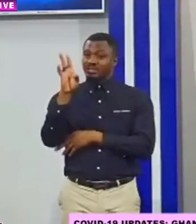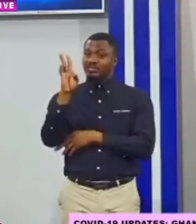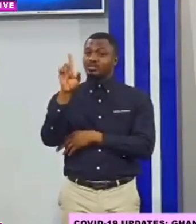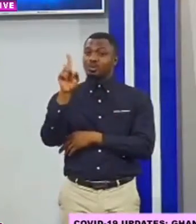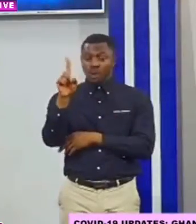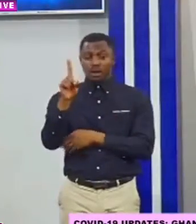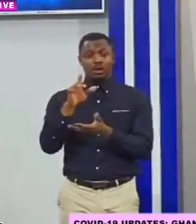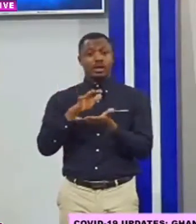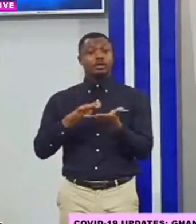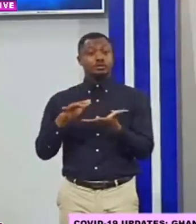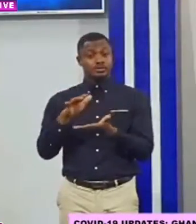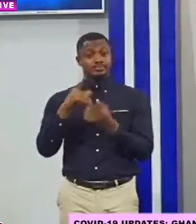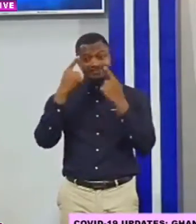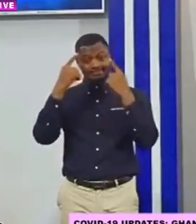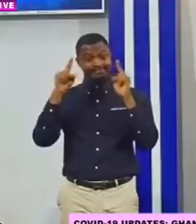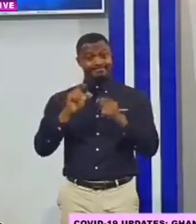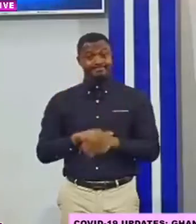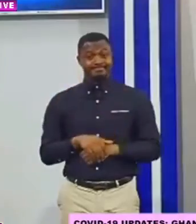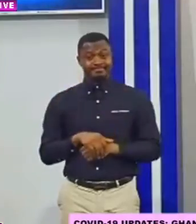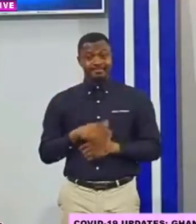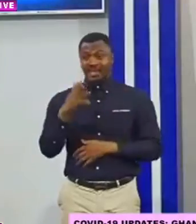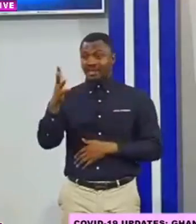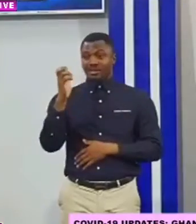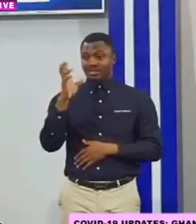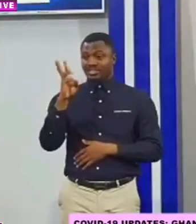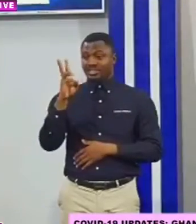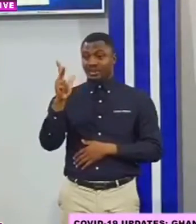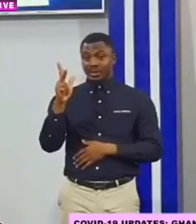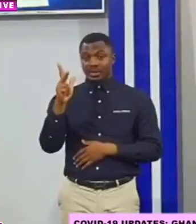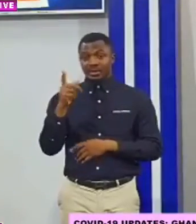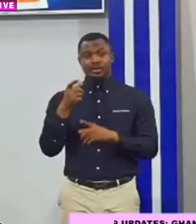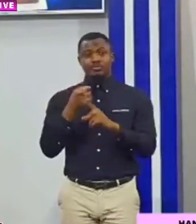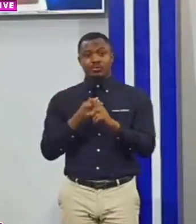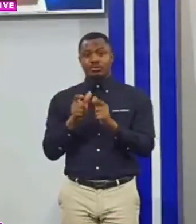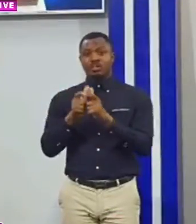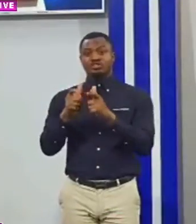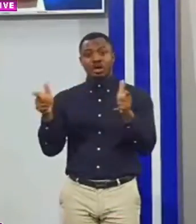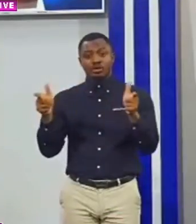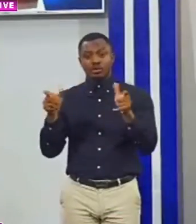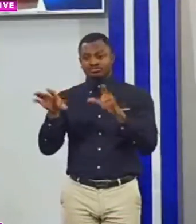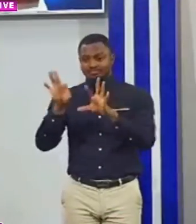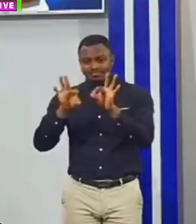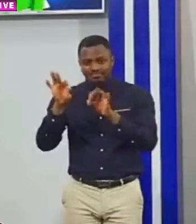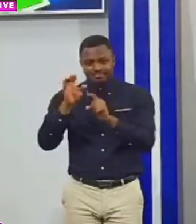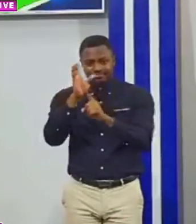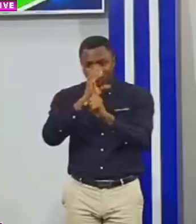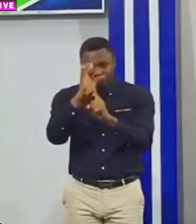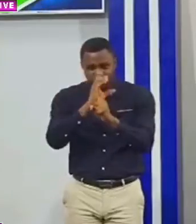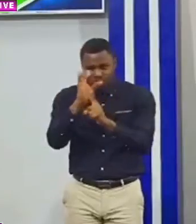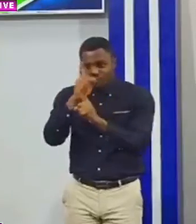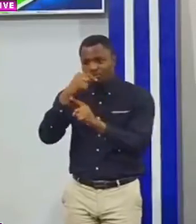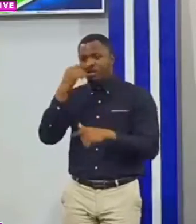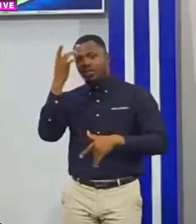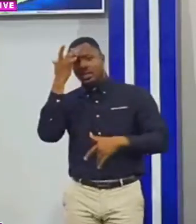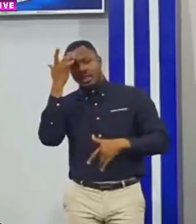1,171 cases. This 563 has come from general surveillance. It is those who fall ill